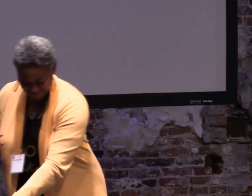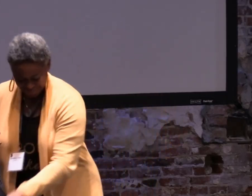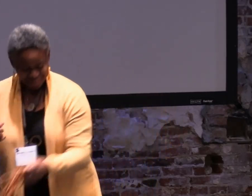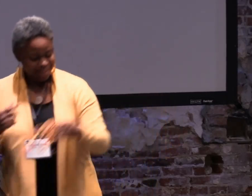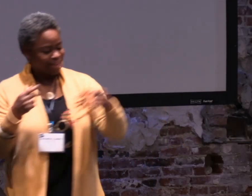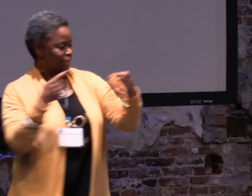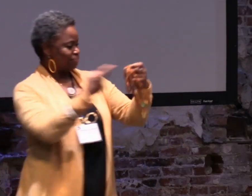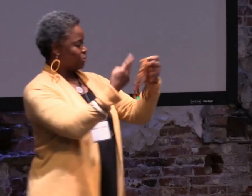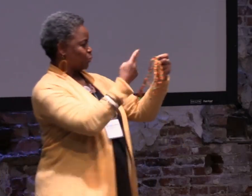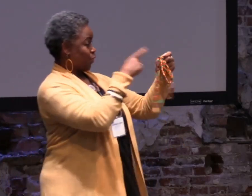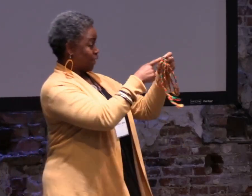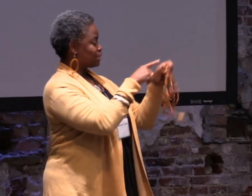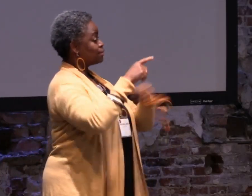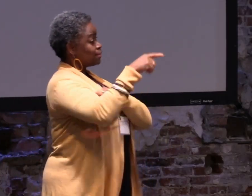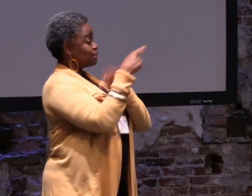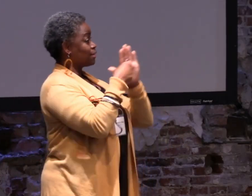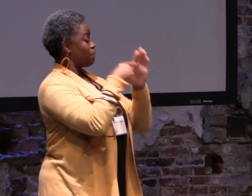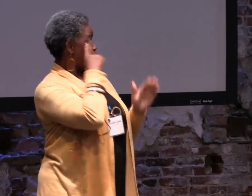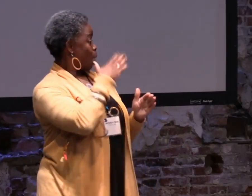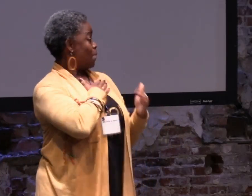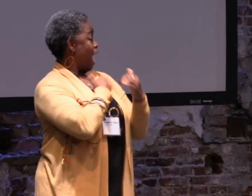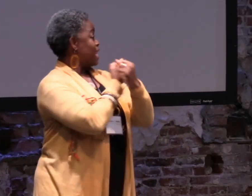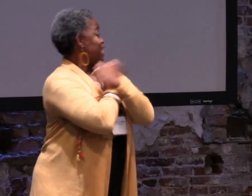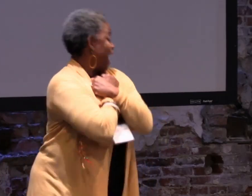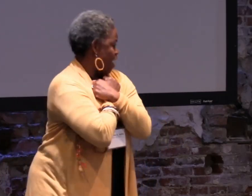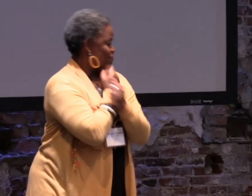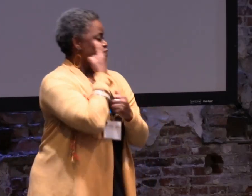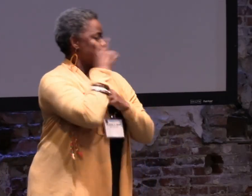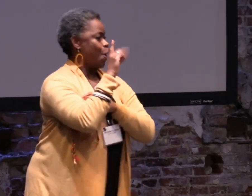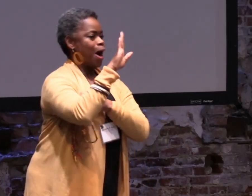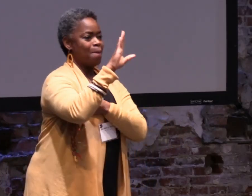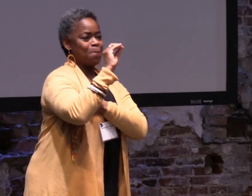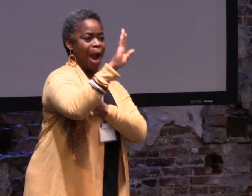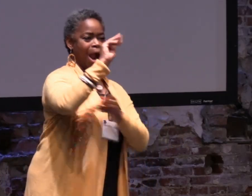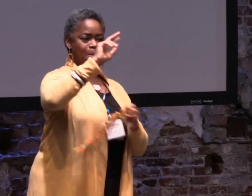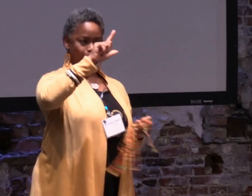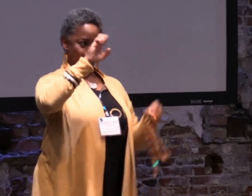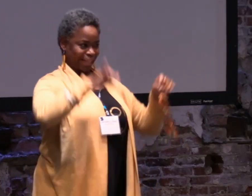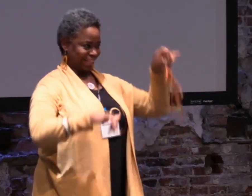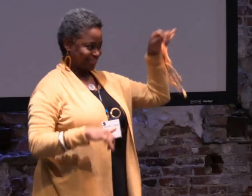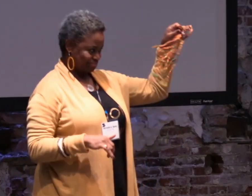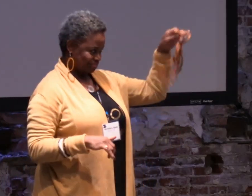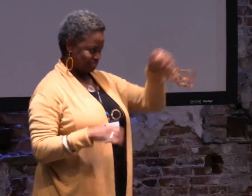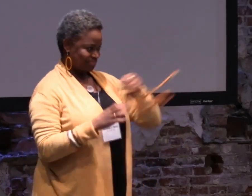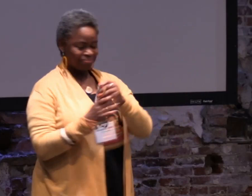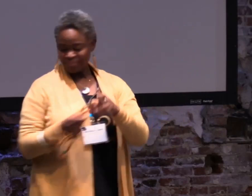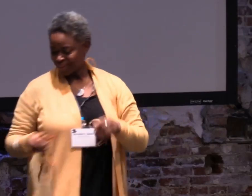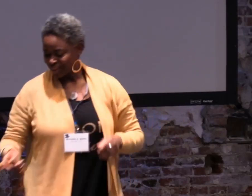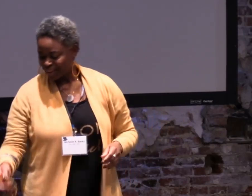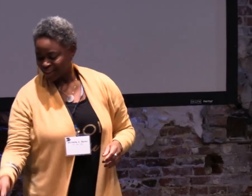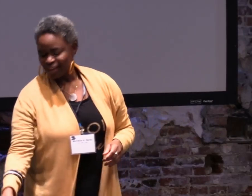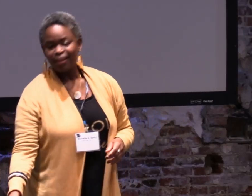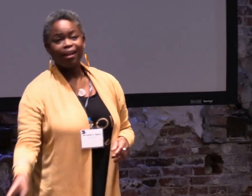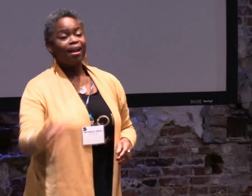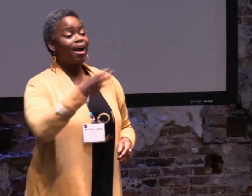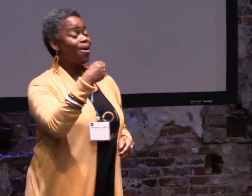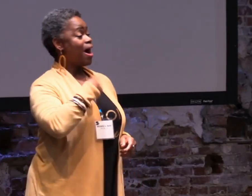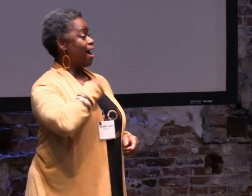So I decided to bring this piece to represent my love, my ebony journey,